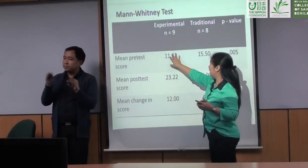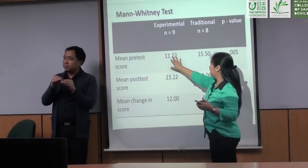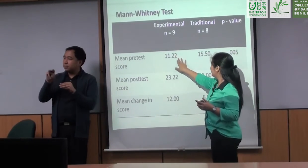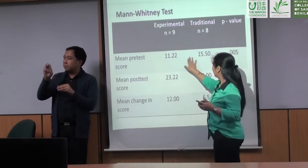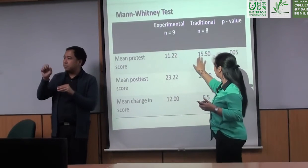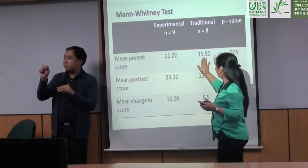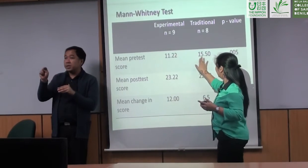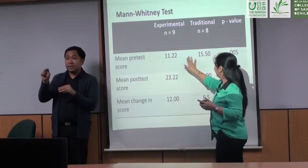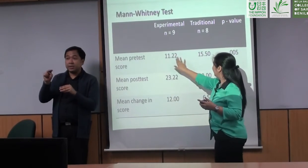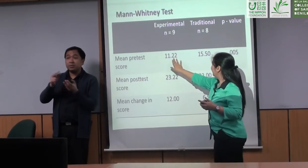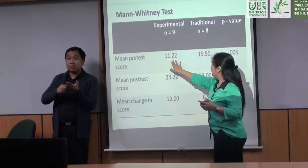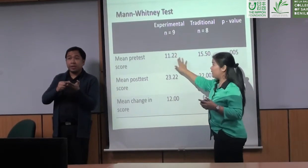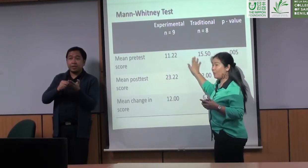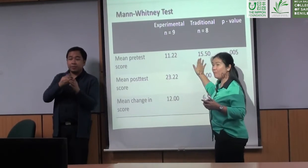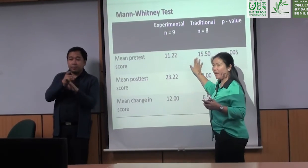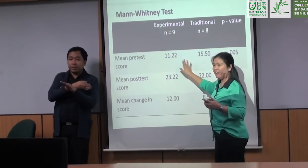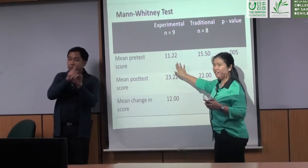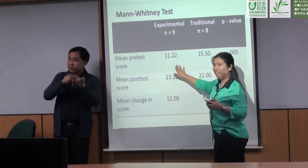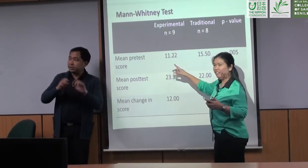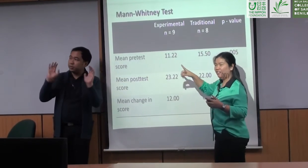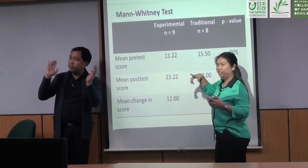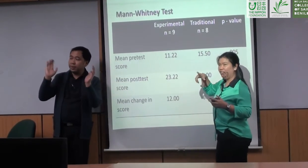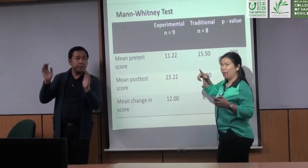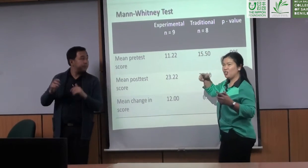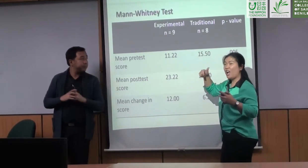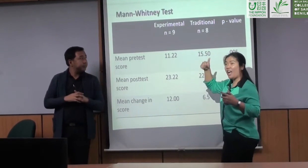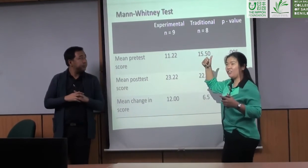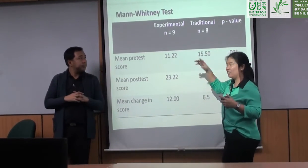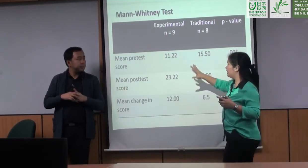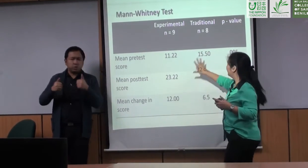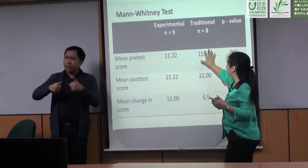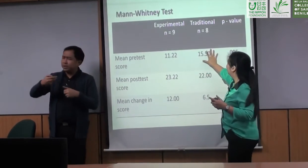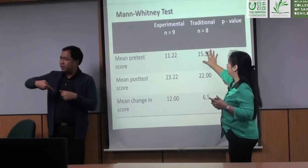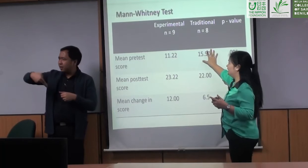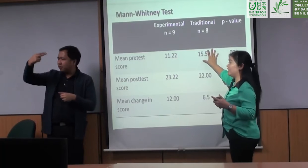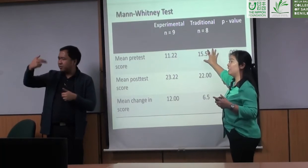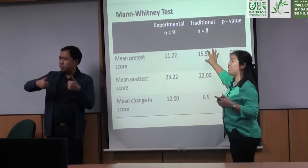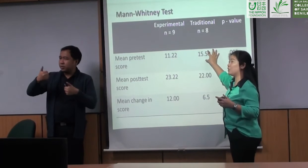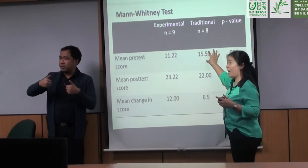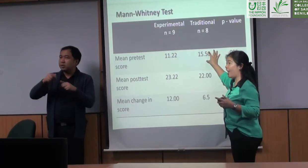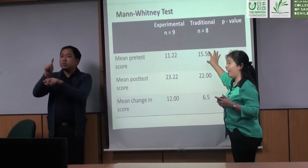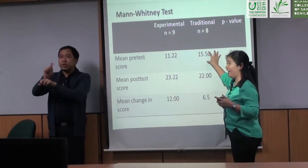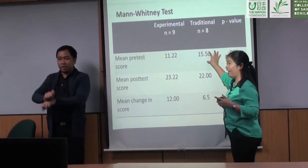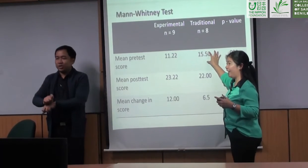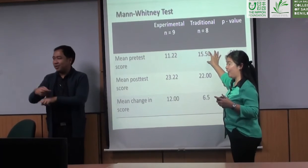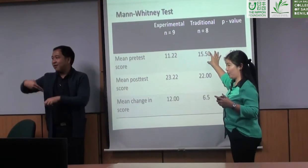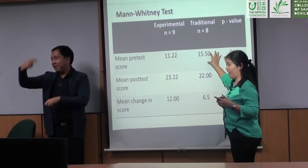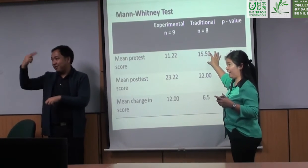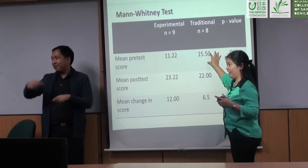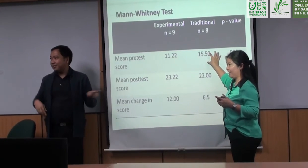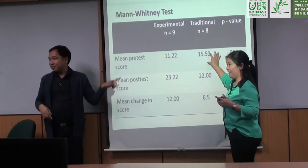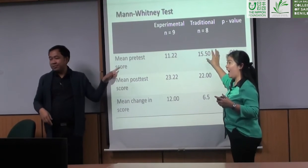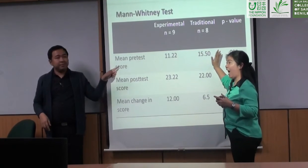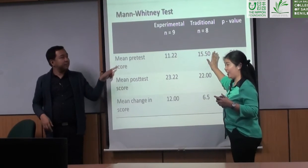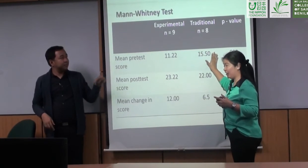the three tests, when you compare, which is higher, the traditional,